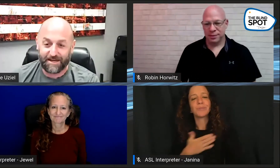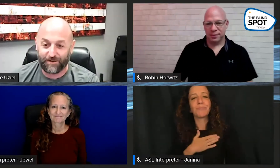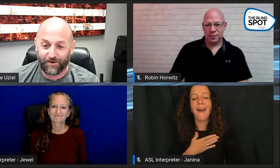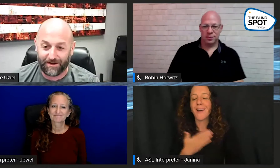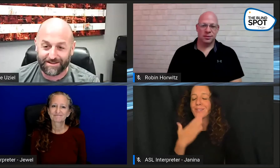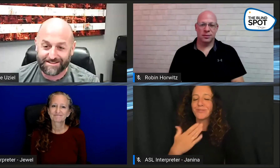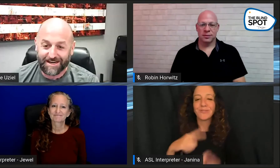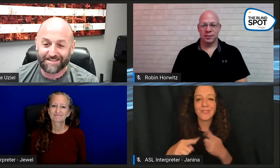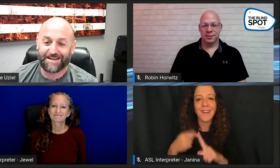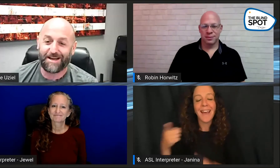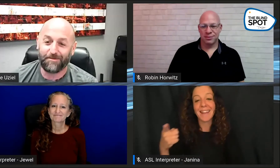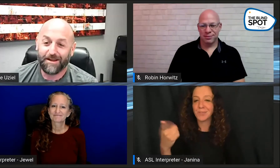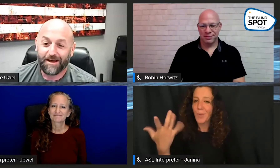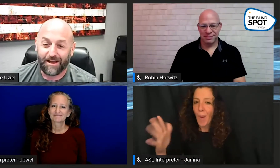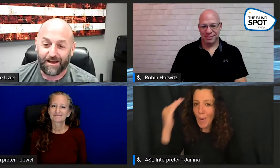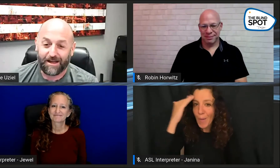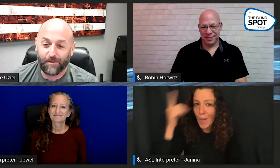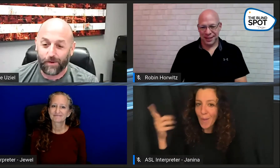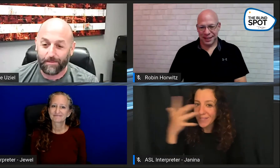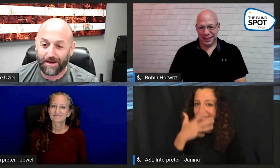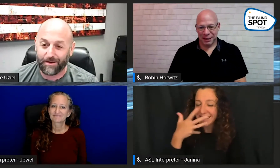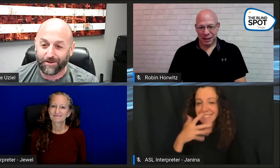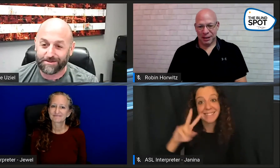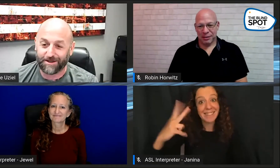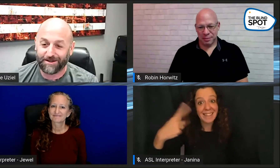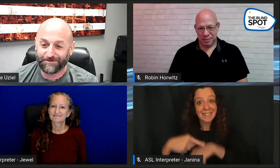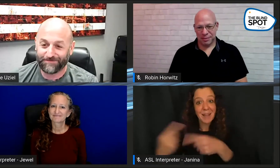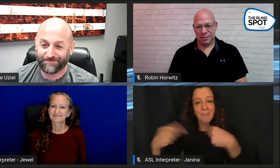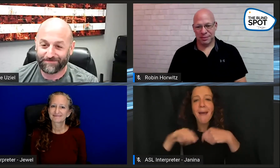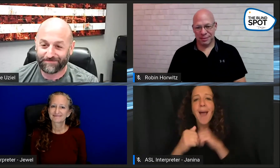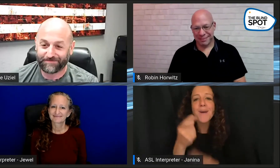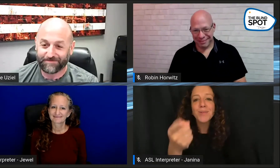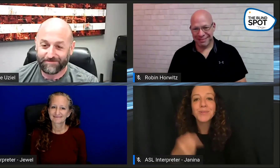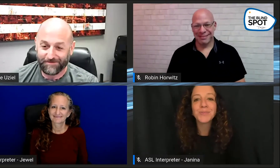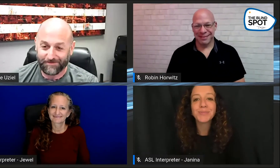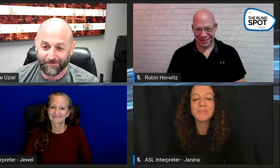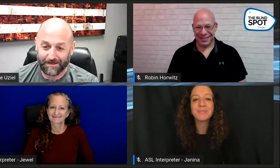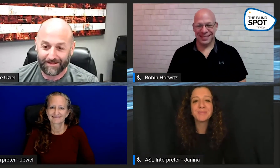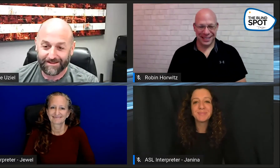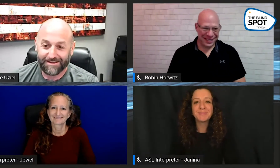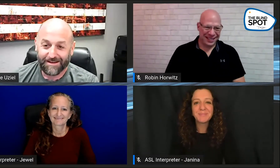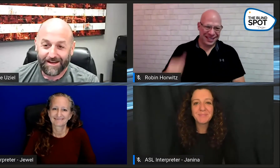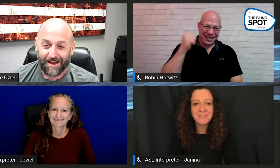face now on the second time. Hey, Robin, how are you, sir?